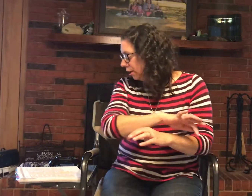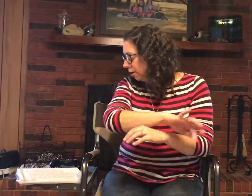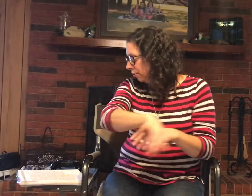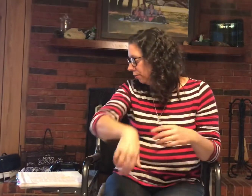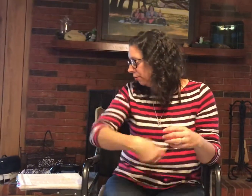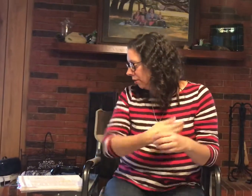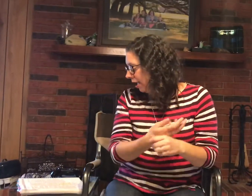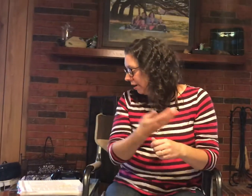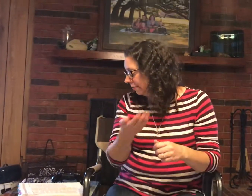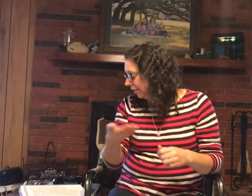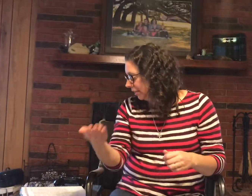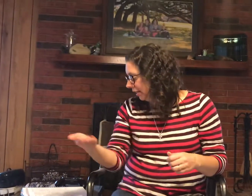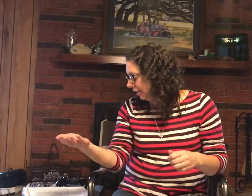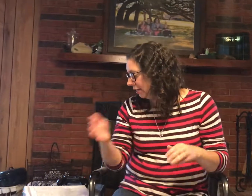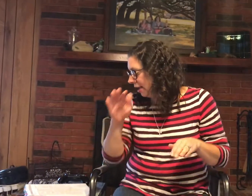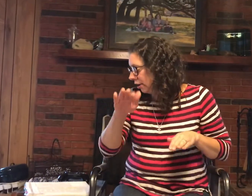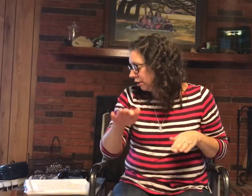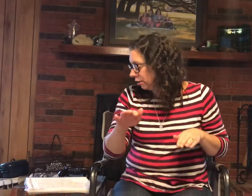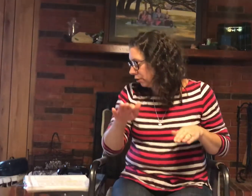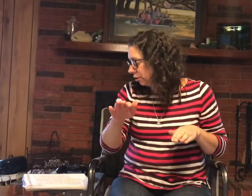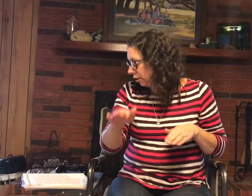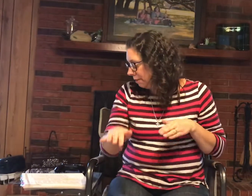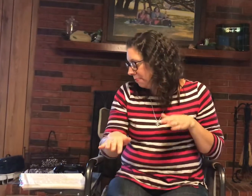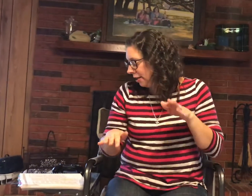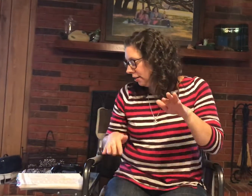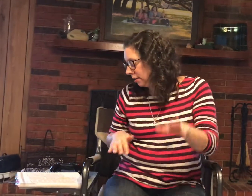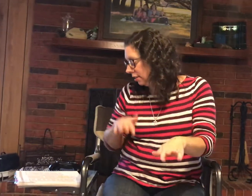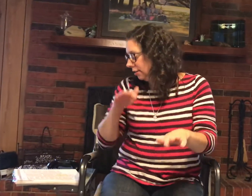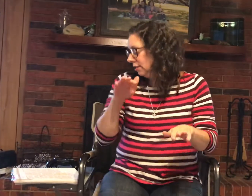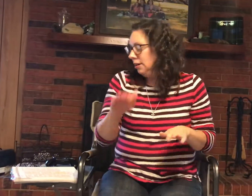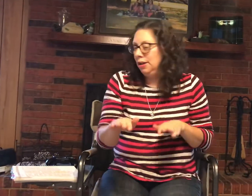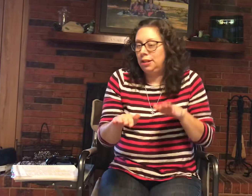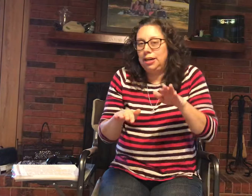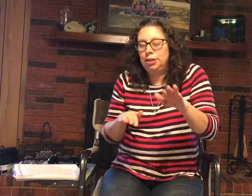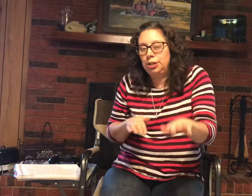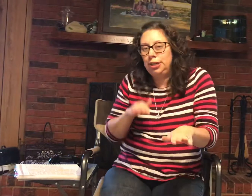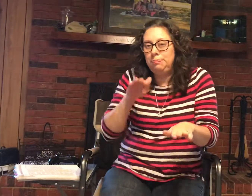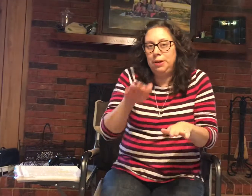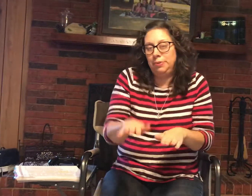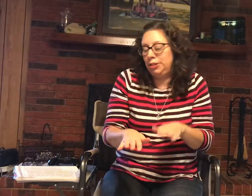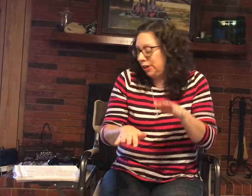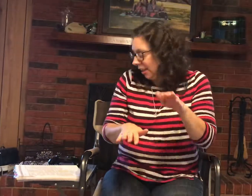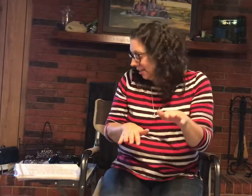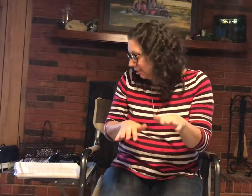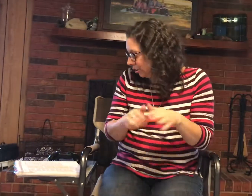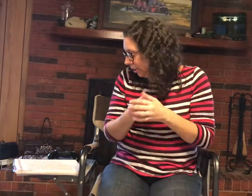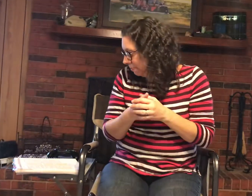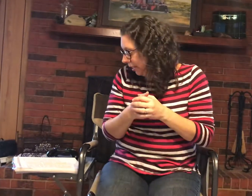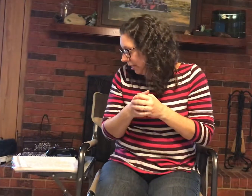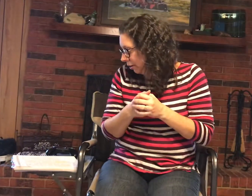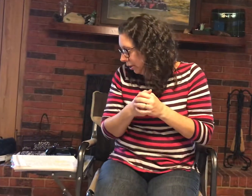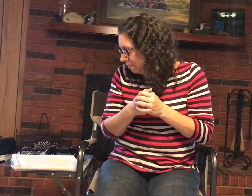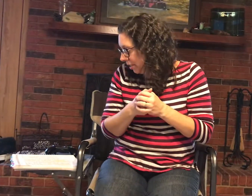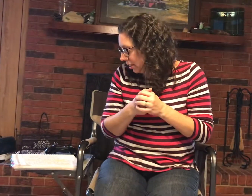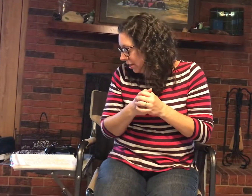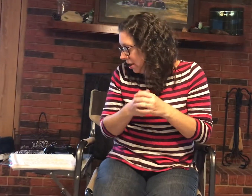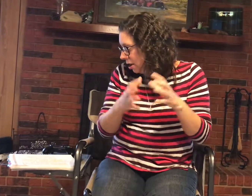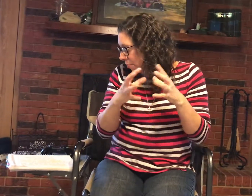So everything that creepeth, like you're creeping with your hands, creepeth upon